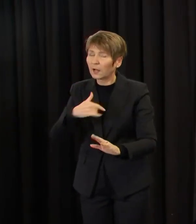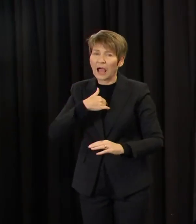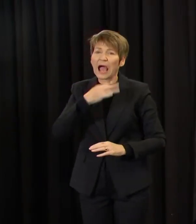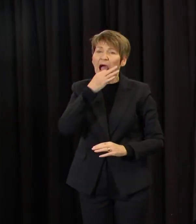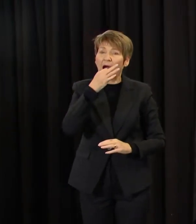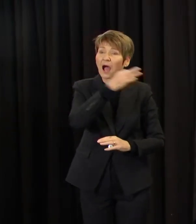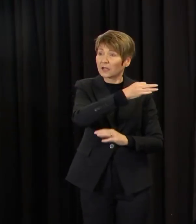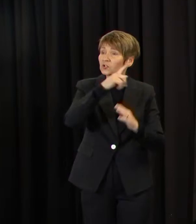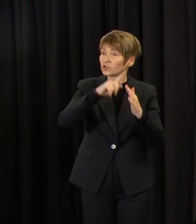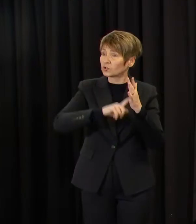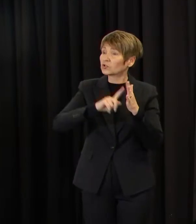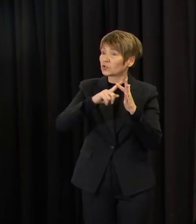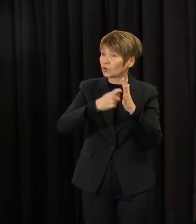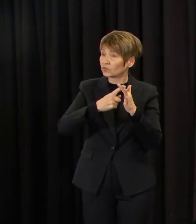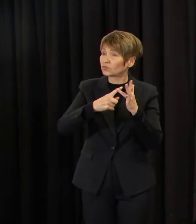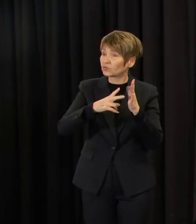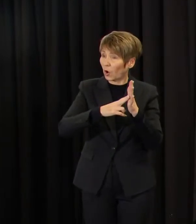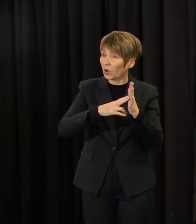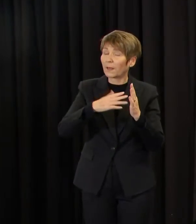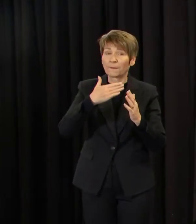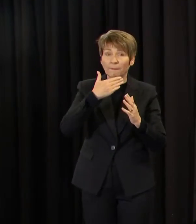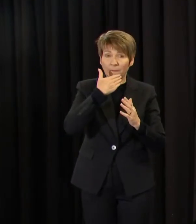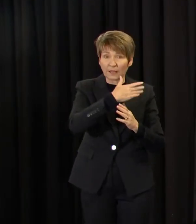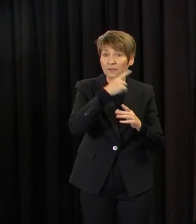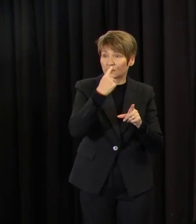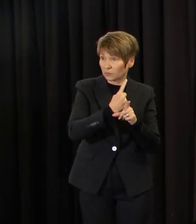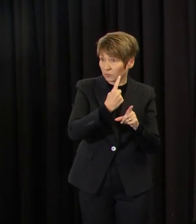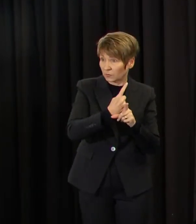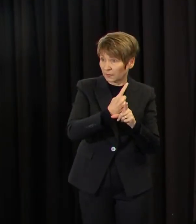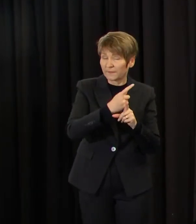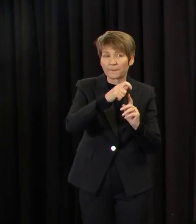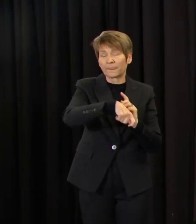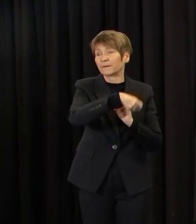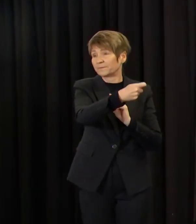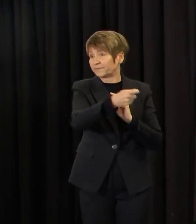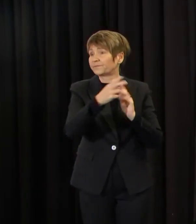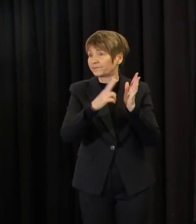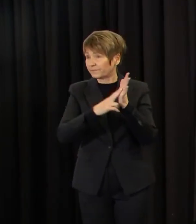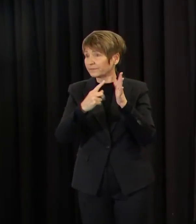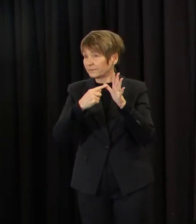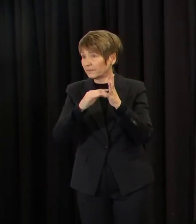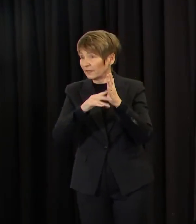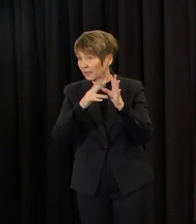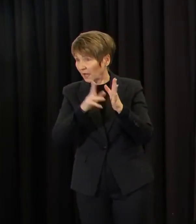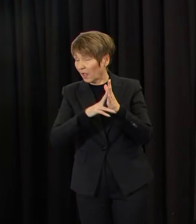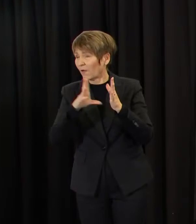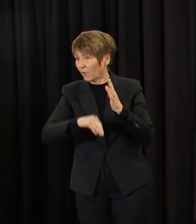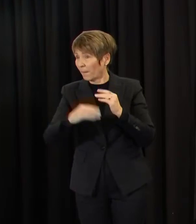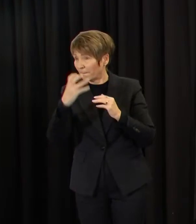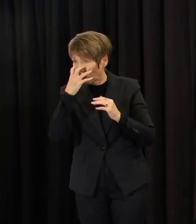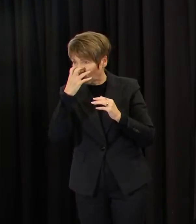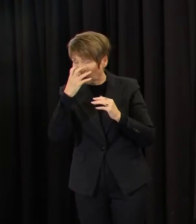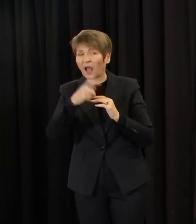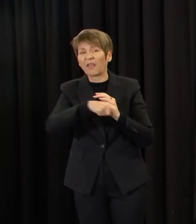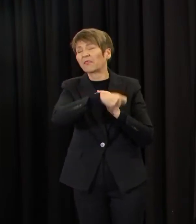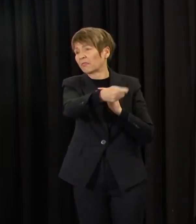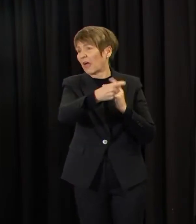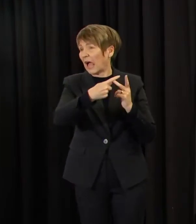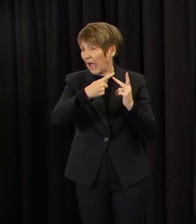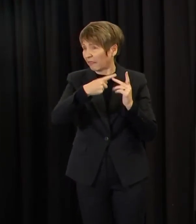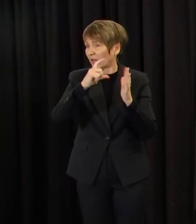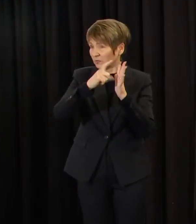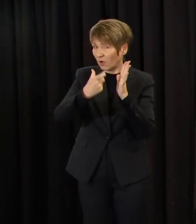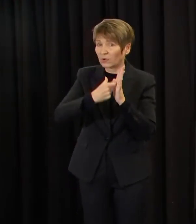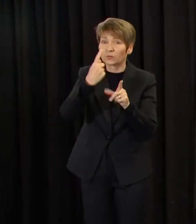then Nathan and Dr. Hussain are going to speak, and then we'll take any and all questions you have. Thanks very much.